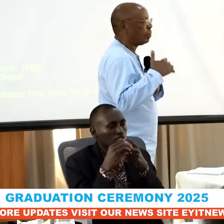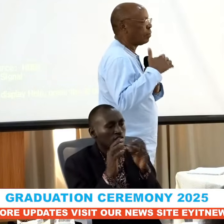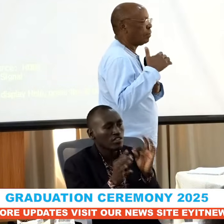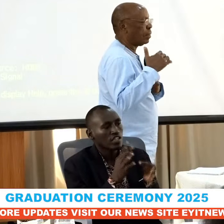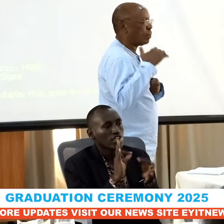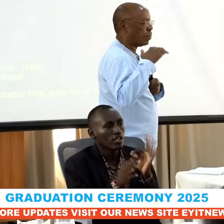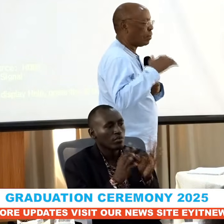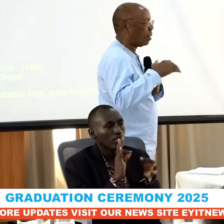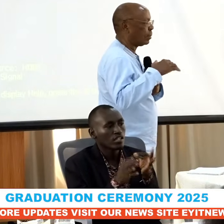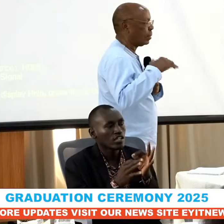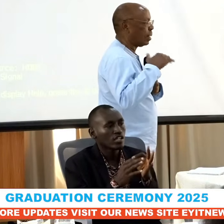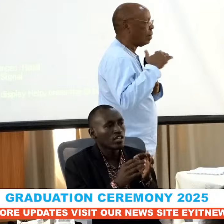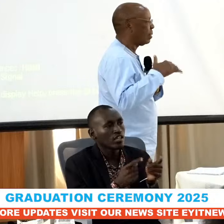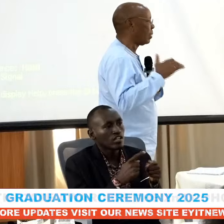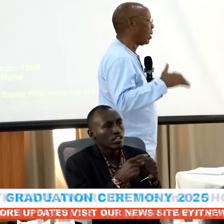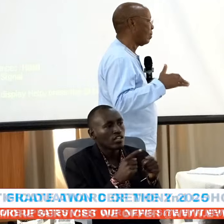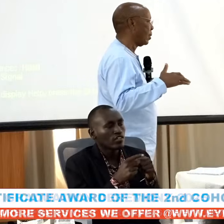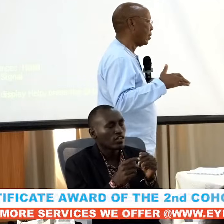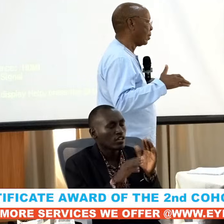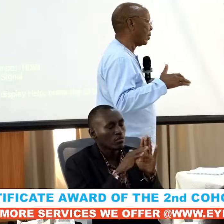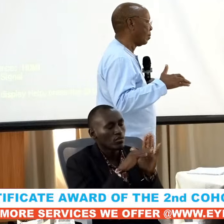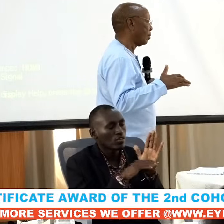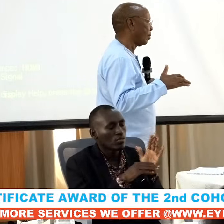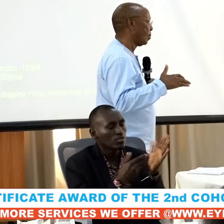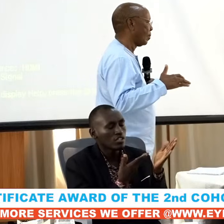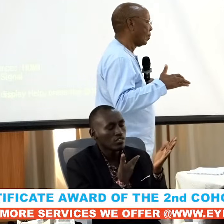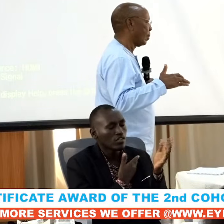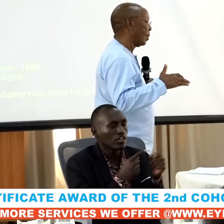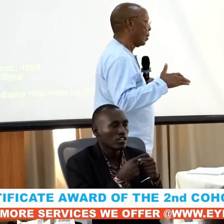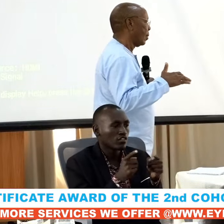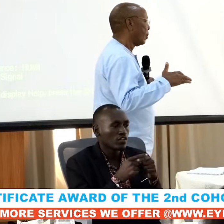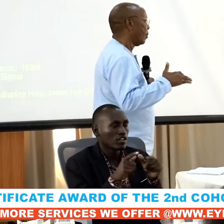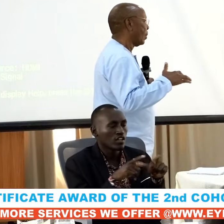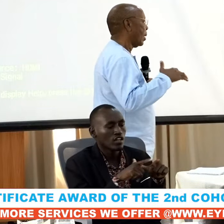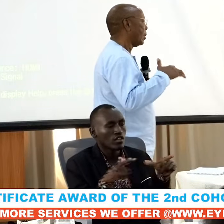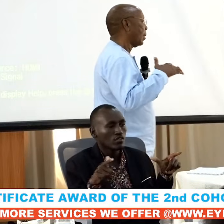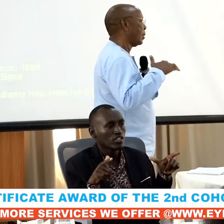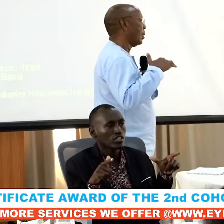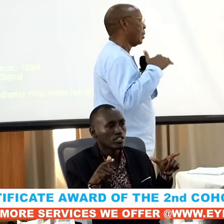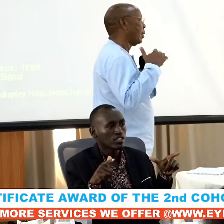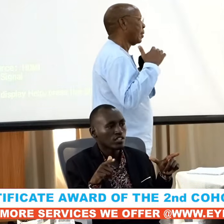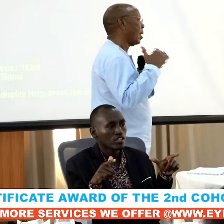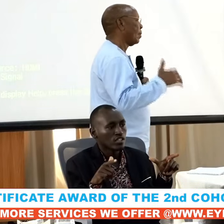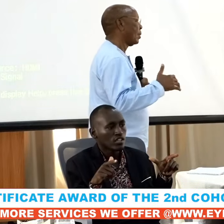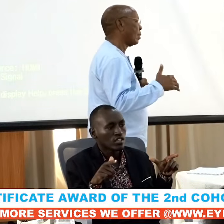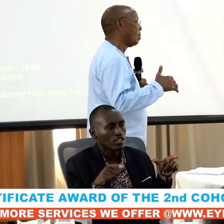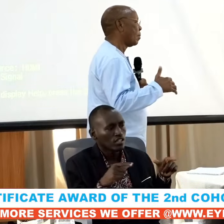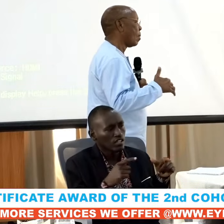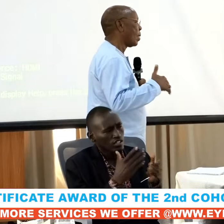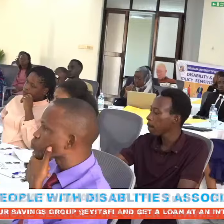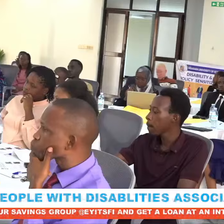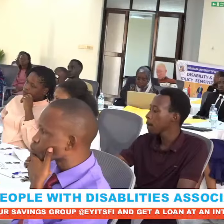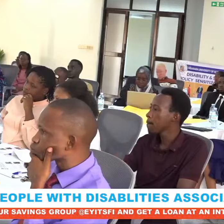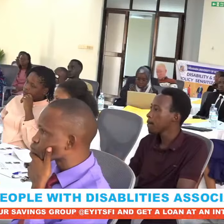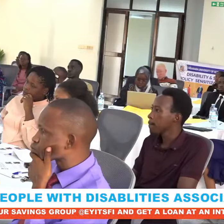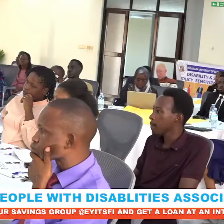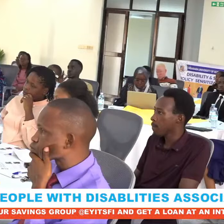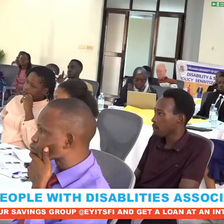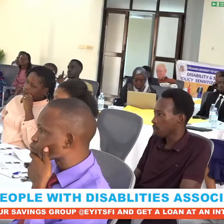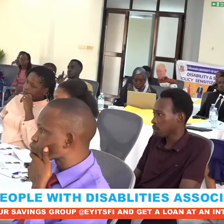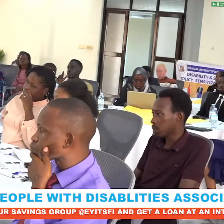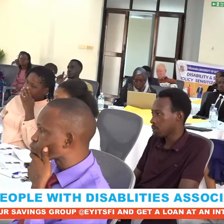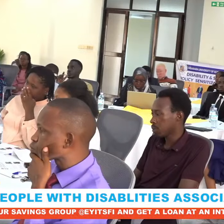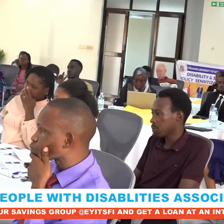Different programs have different languages. So there are certain languages that people now must, like teaching